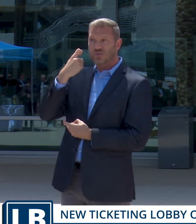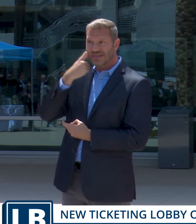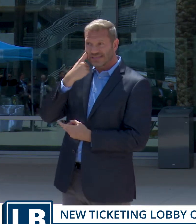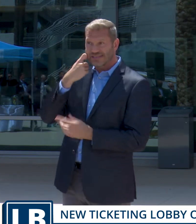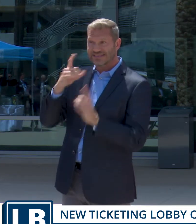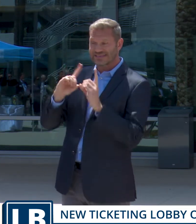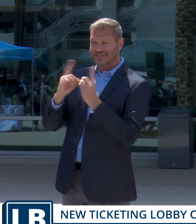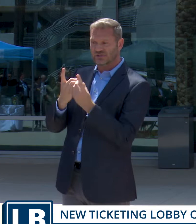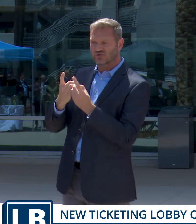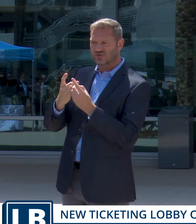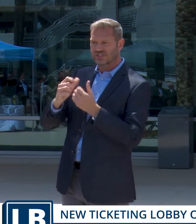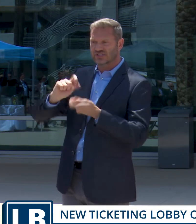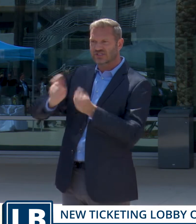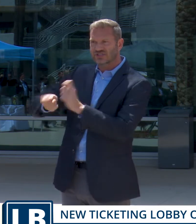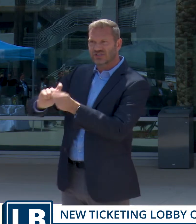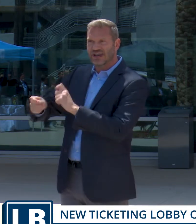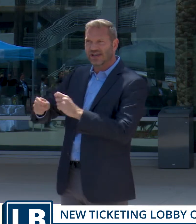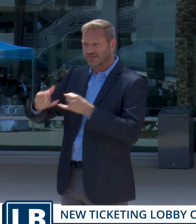airport.